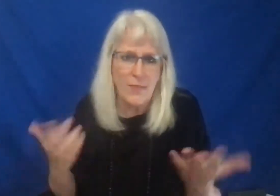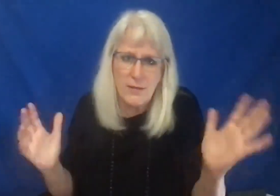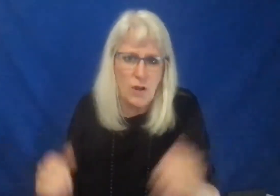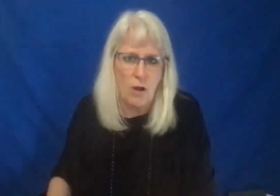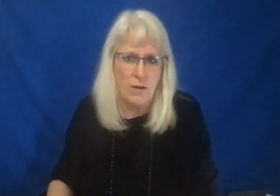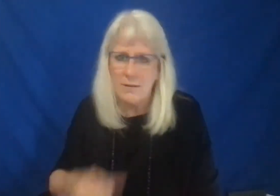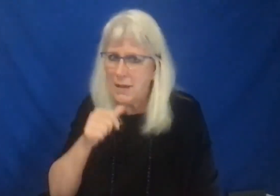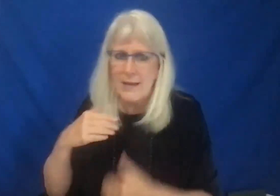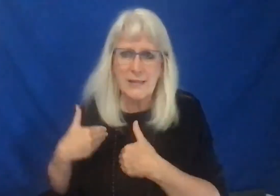And